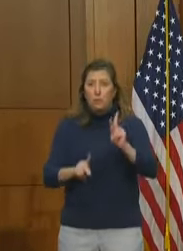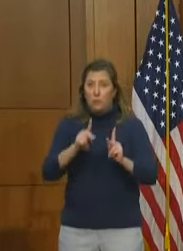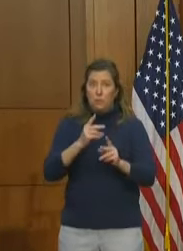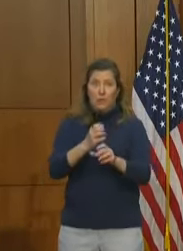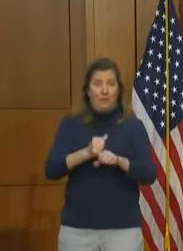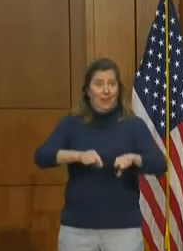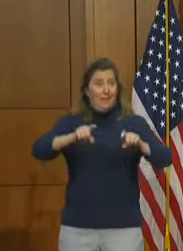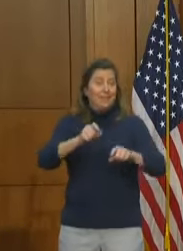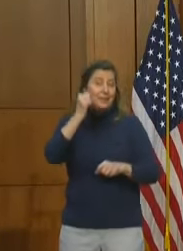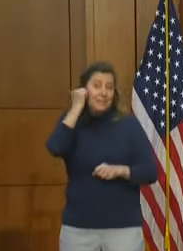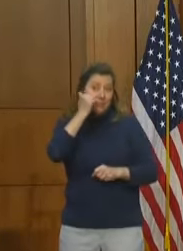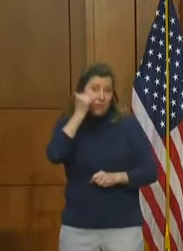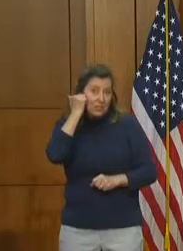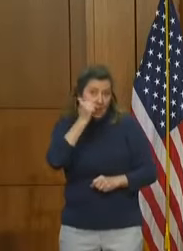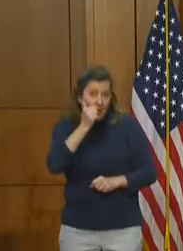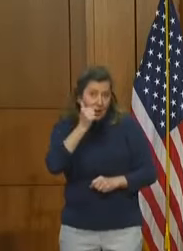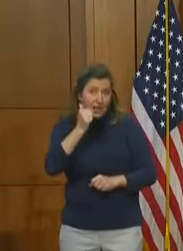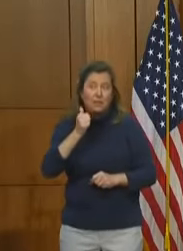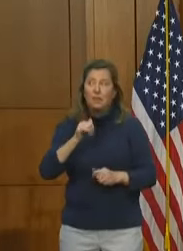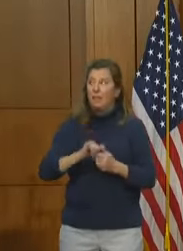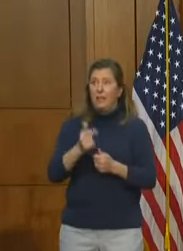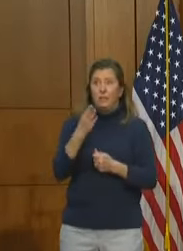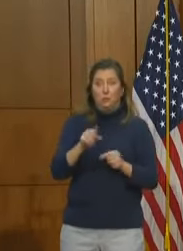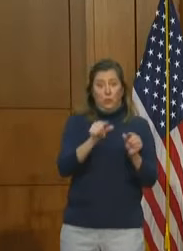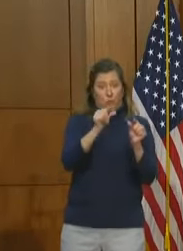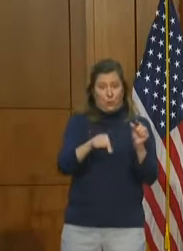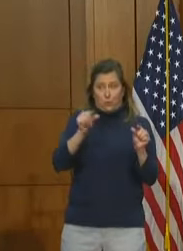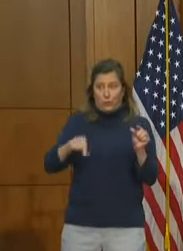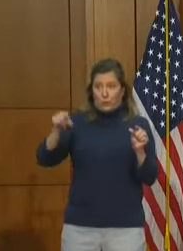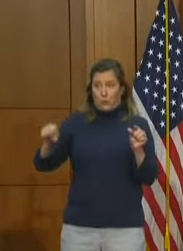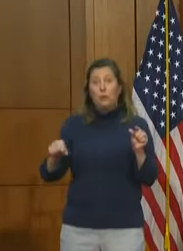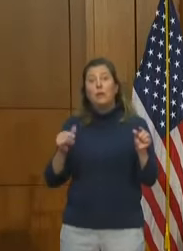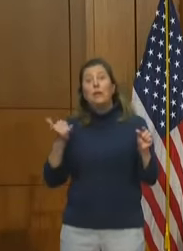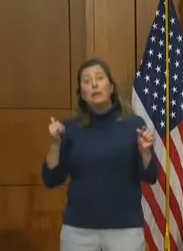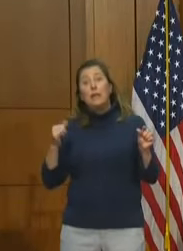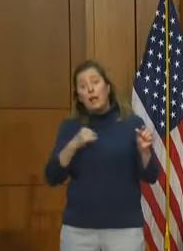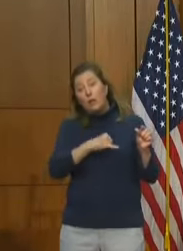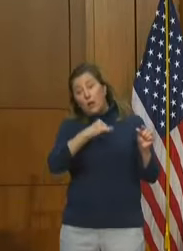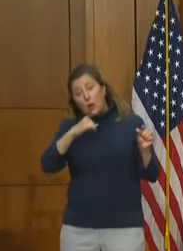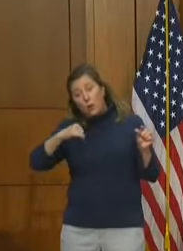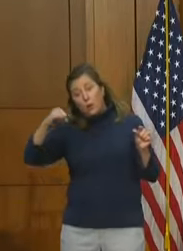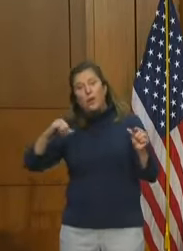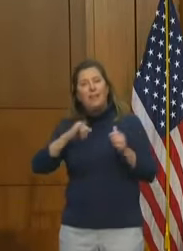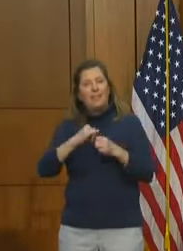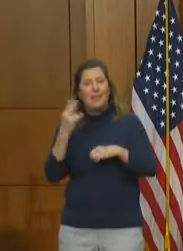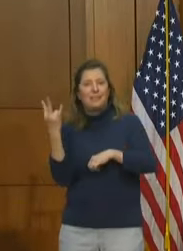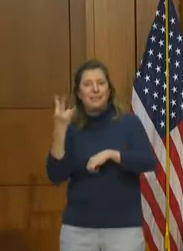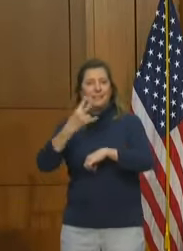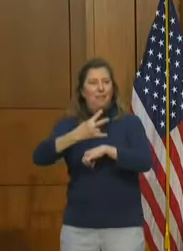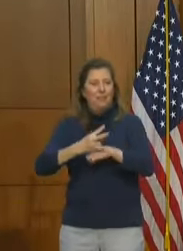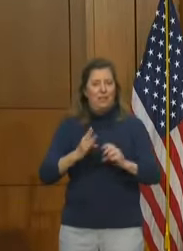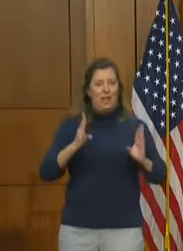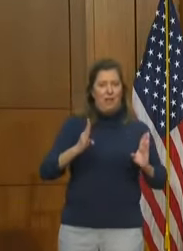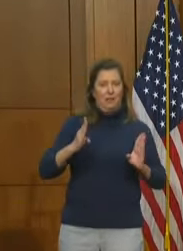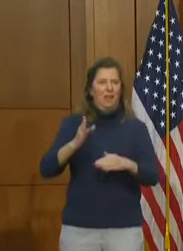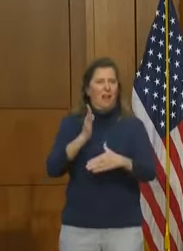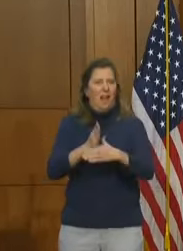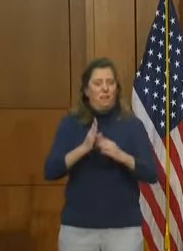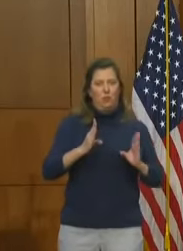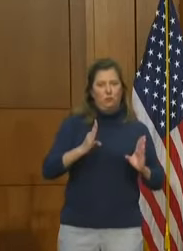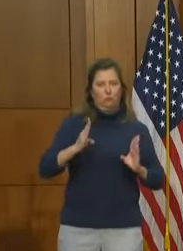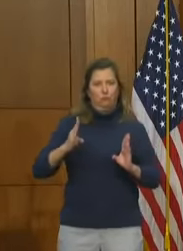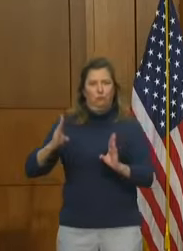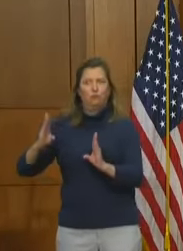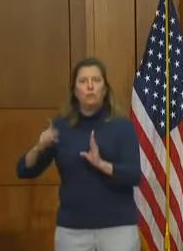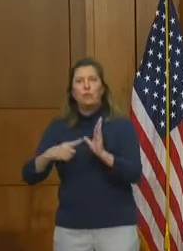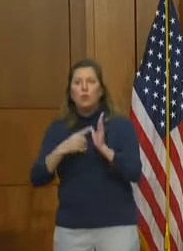being tested each day in the blue bars. The yellow line represents a 7-day moving average of how